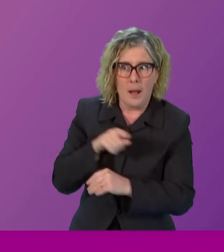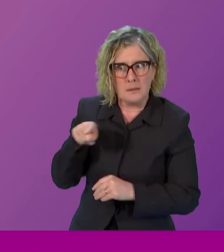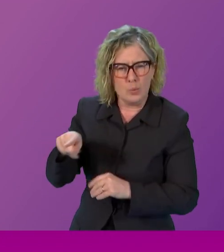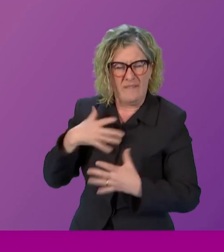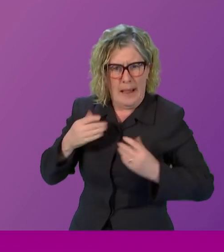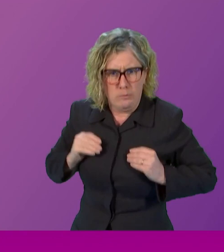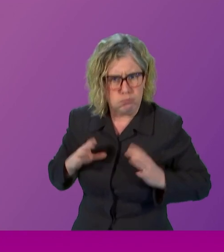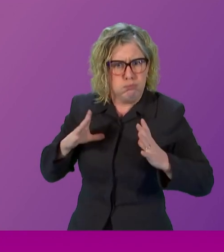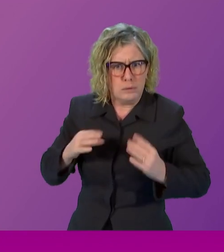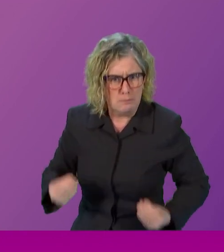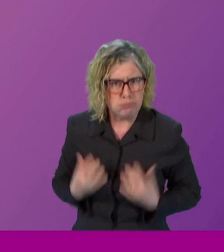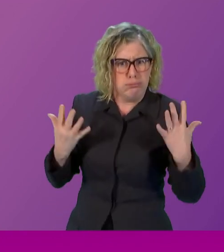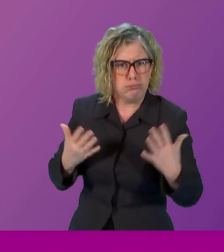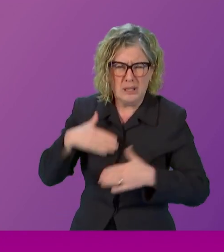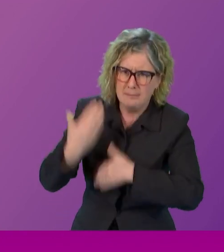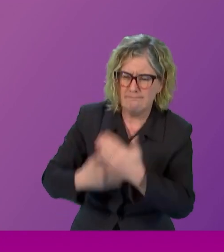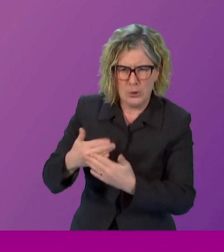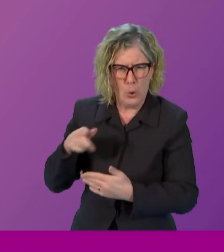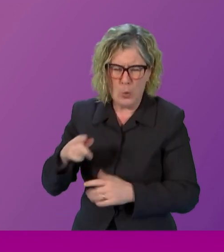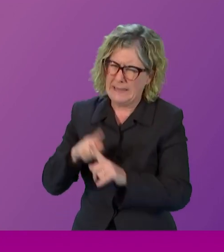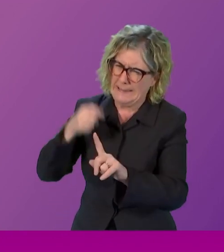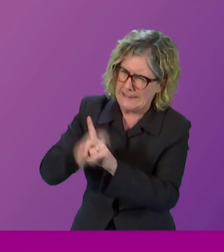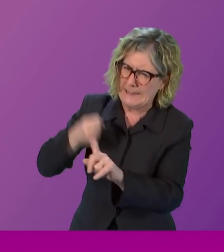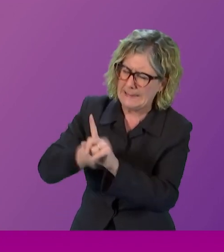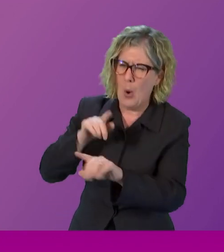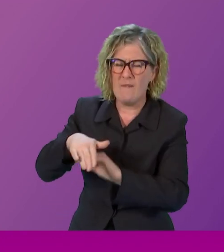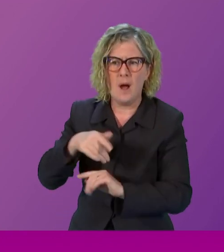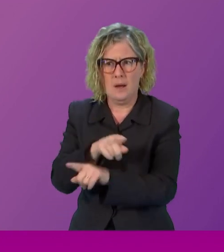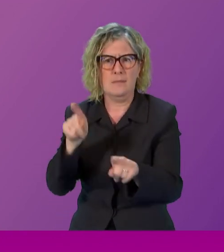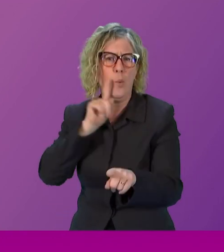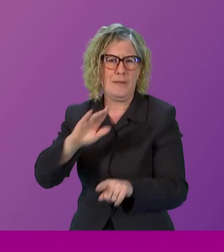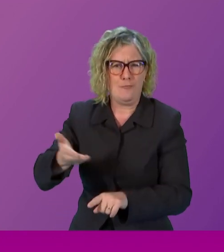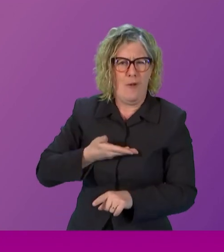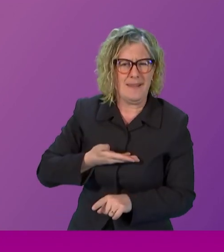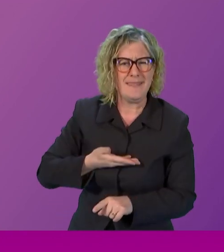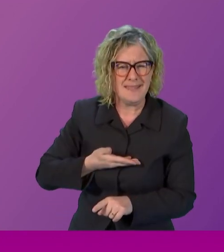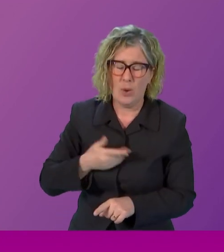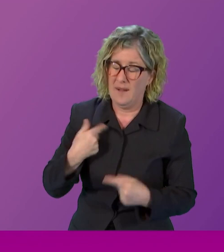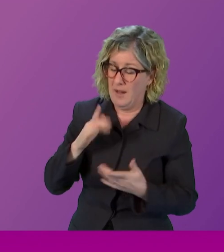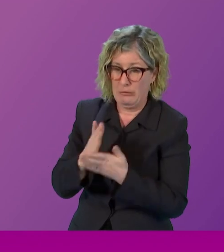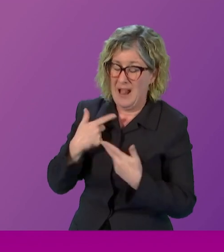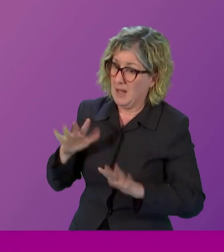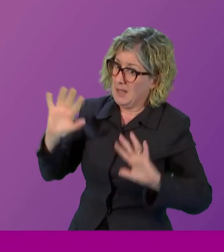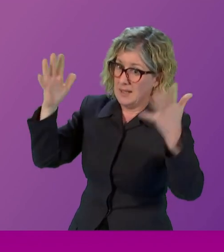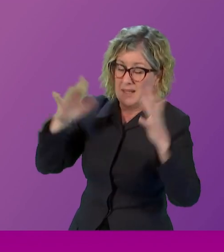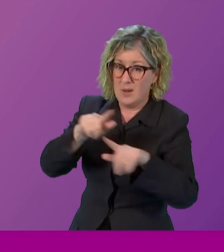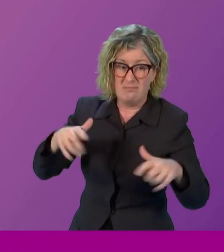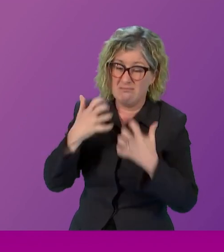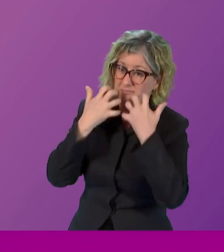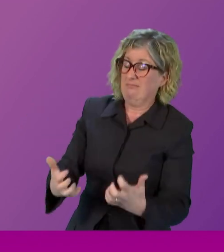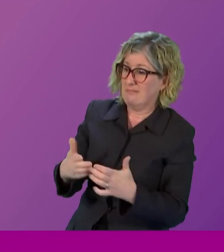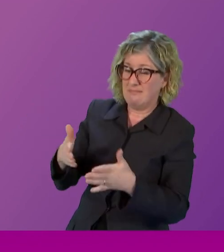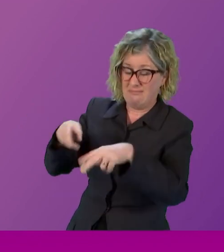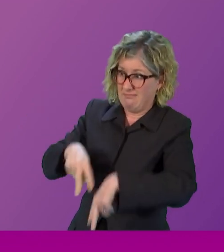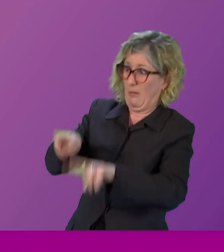dedication to advancing women's rights. Agnes on behalf of all of us you are one of the true heroines of Scotland's women's